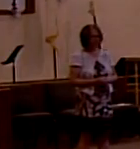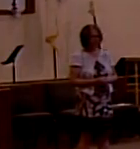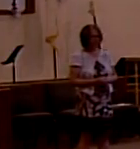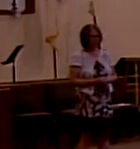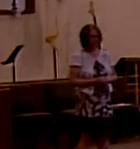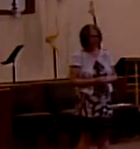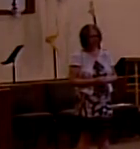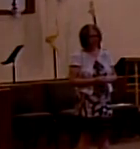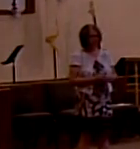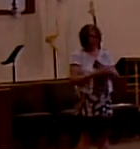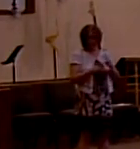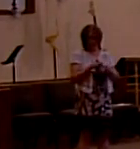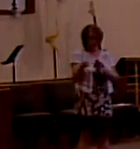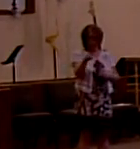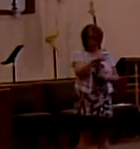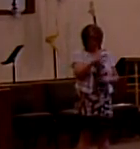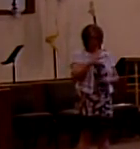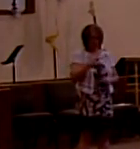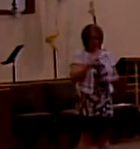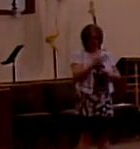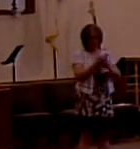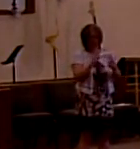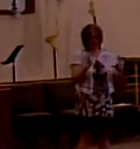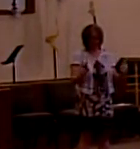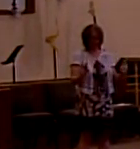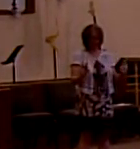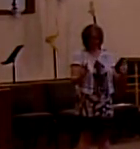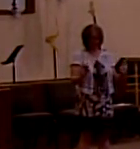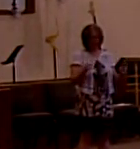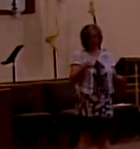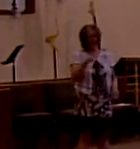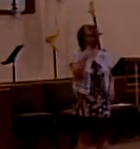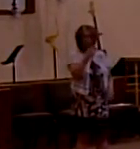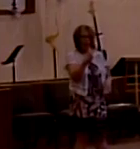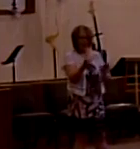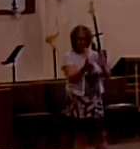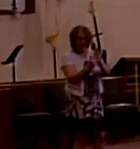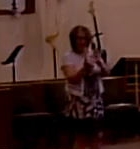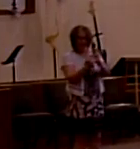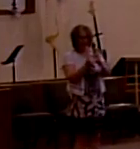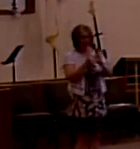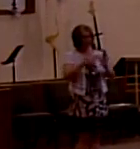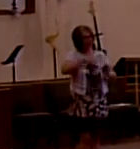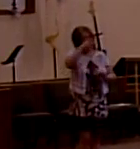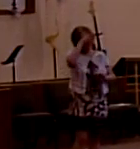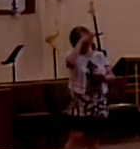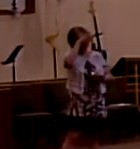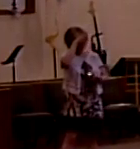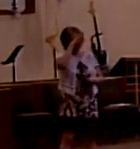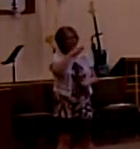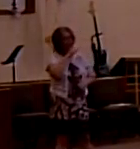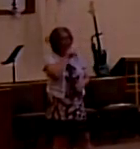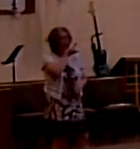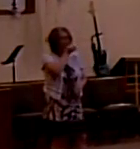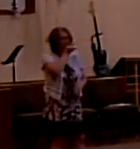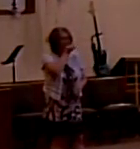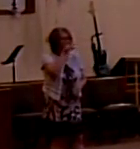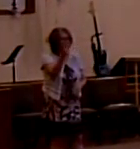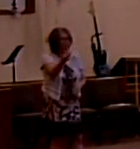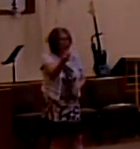And when you get that freedom, I've told this time and time again, my dad had an old bird dog and he used to keep it chained